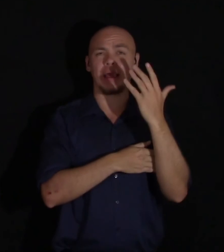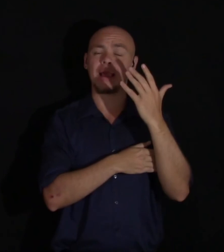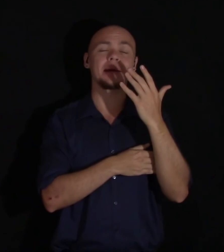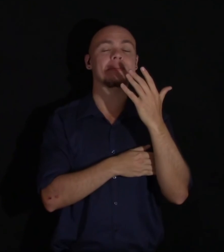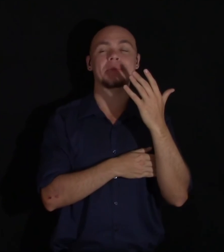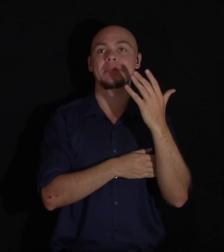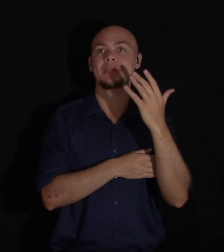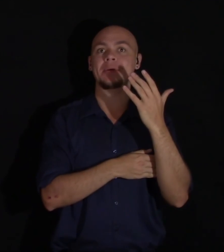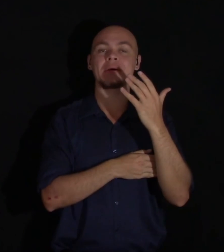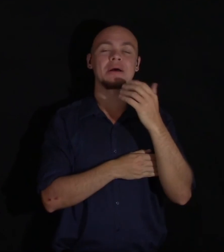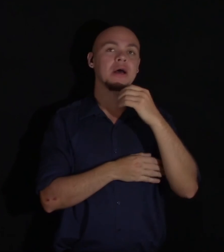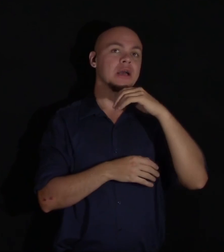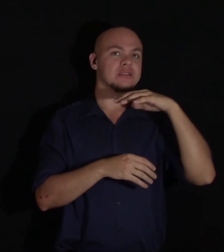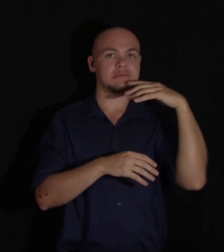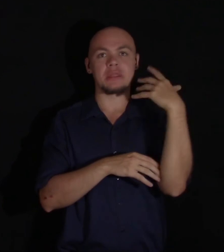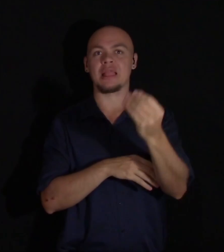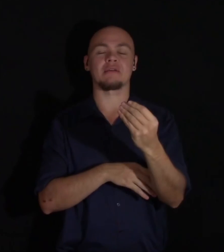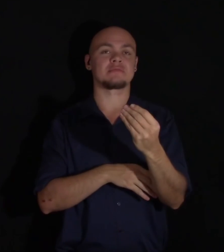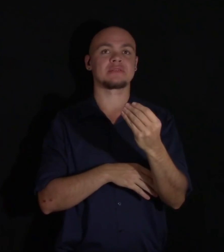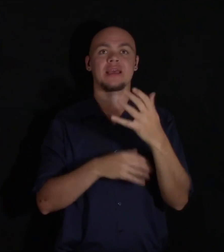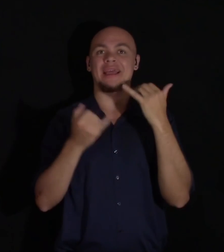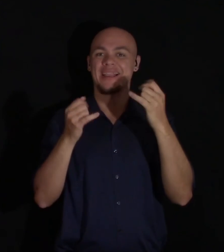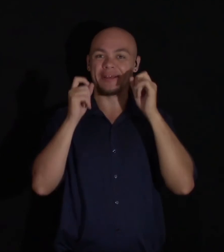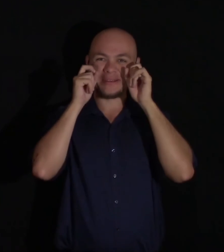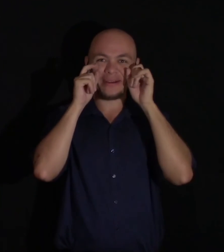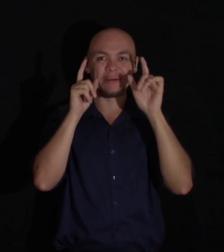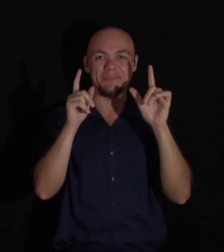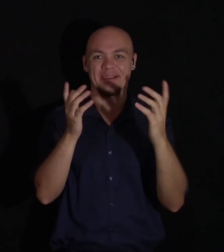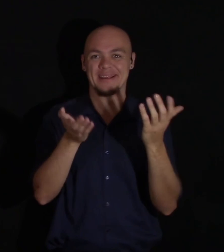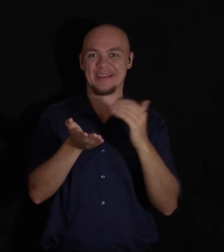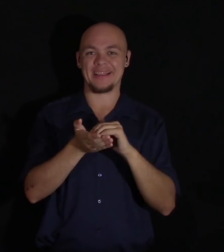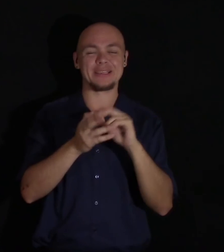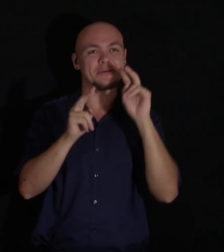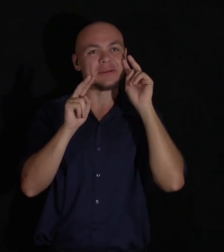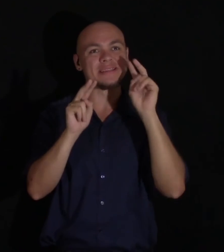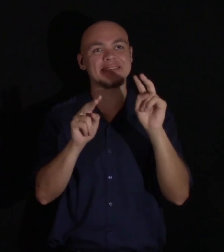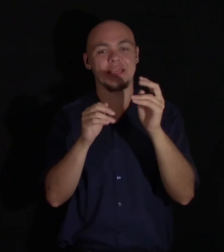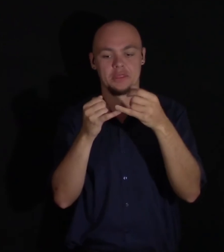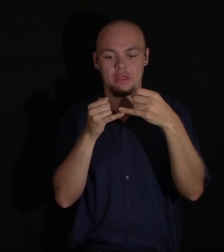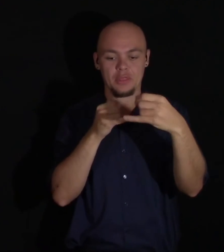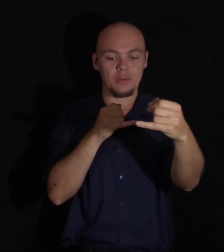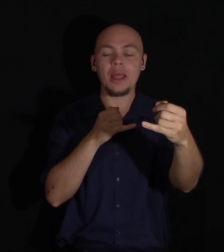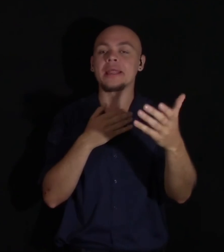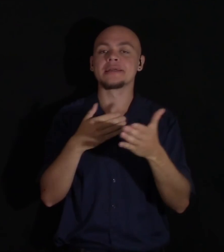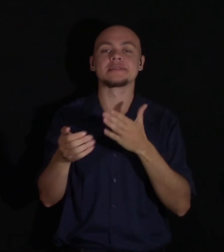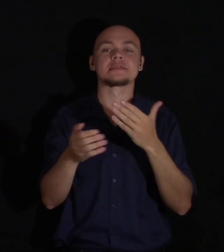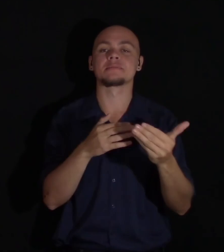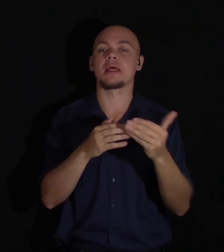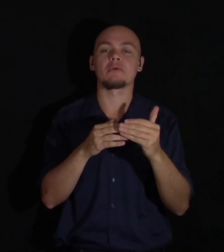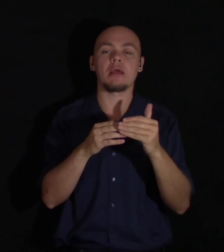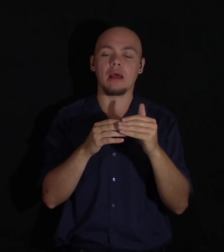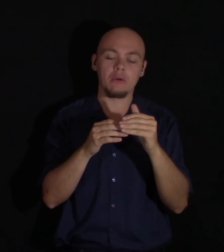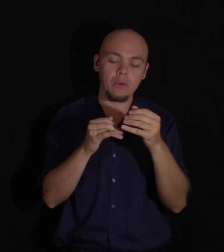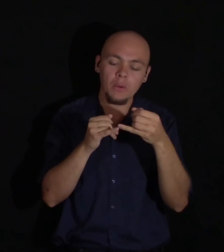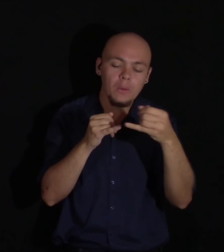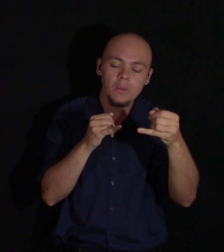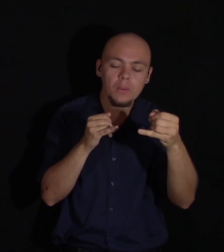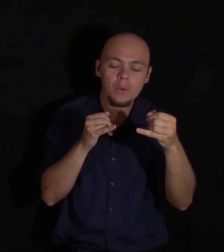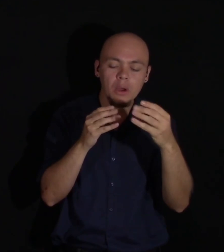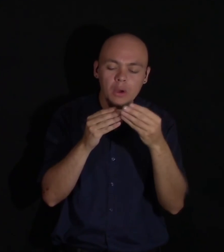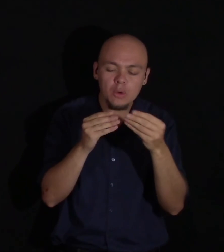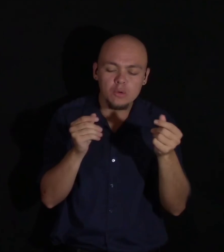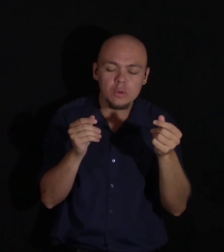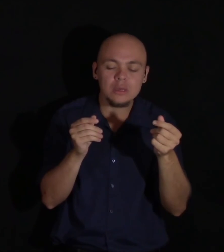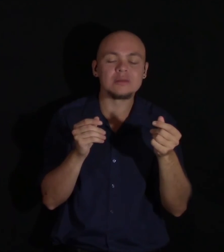door. Now you can open your eyes. See the thread, no matter how faint.